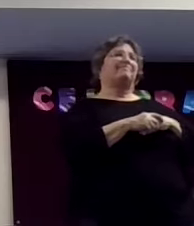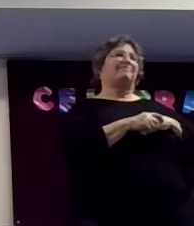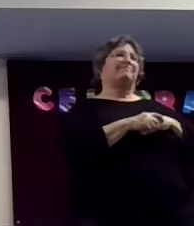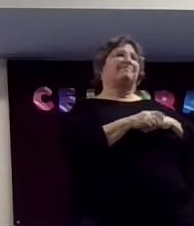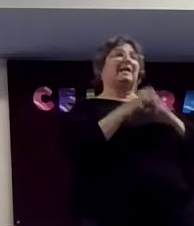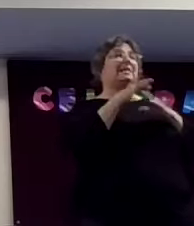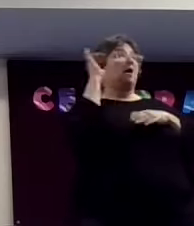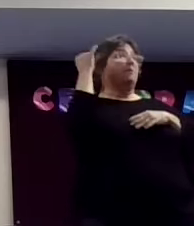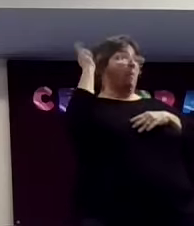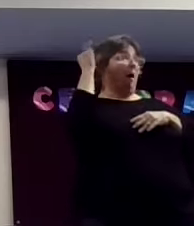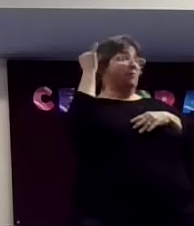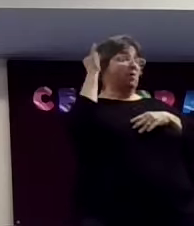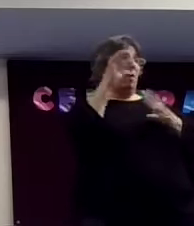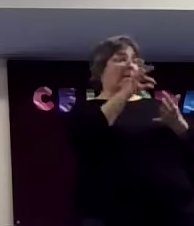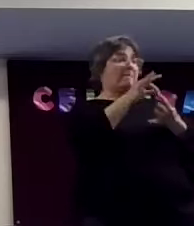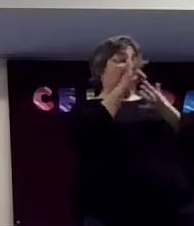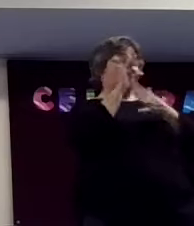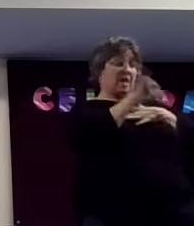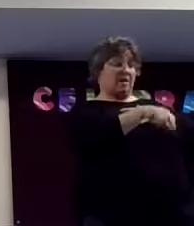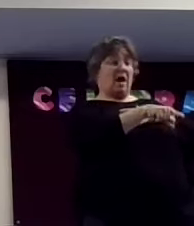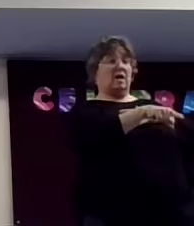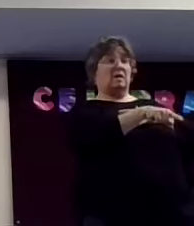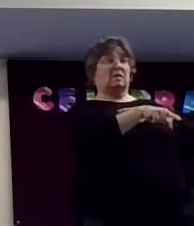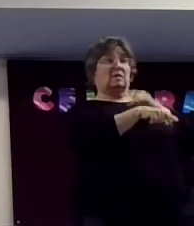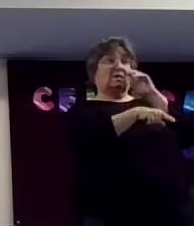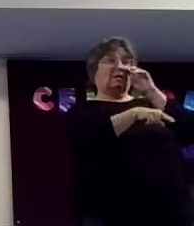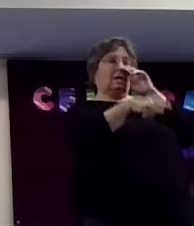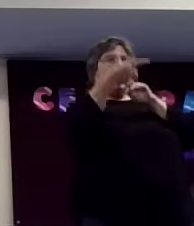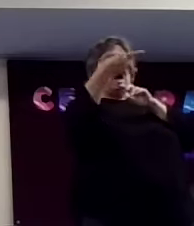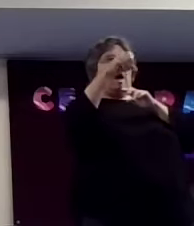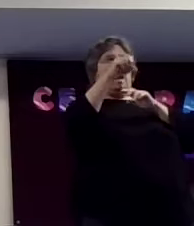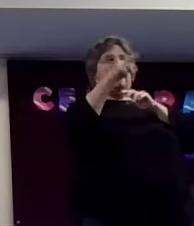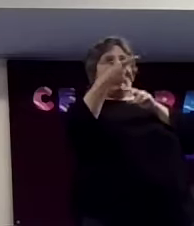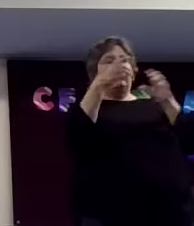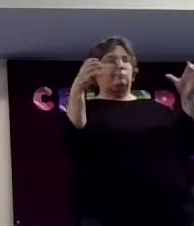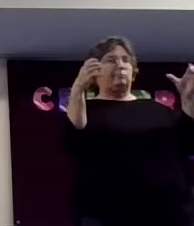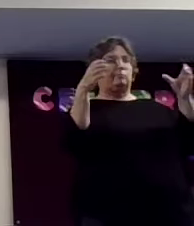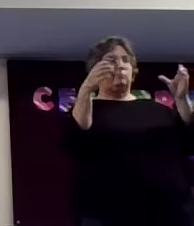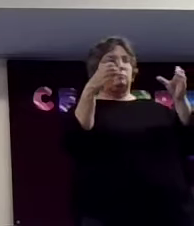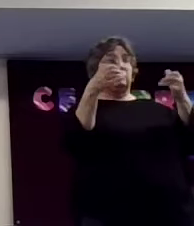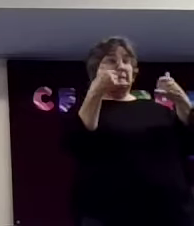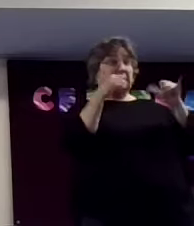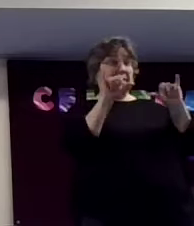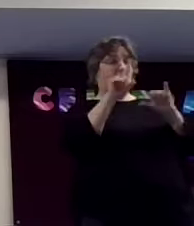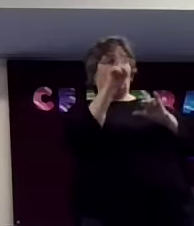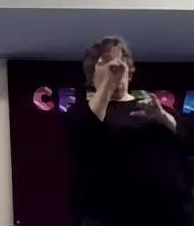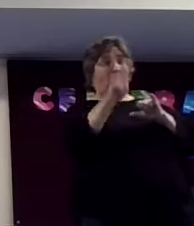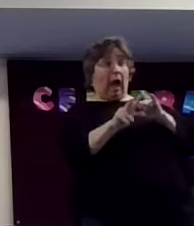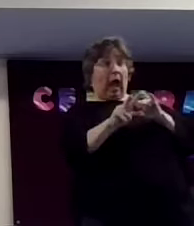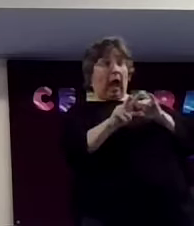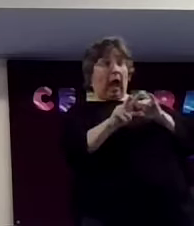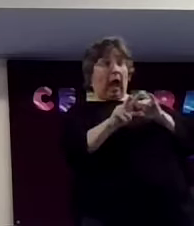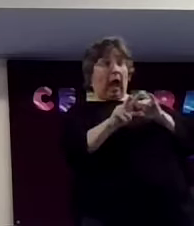City of Buffalo in particular, because population is still about half what it was